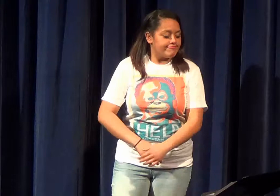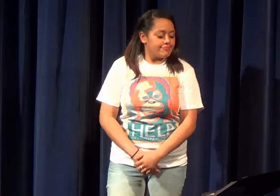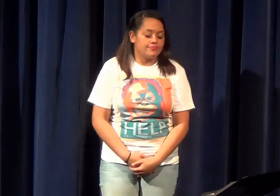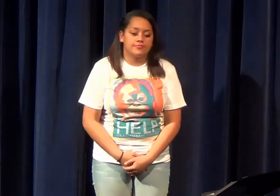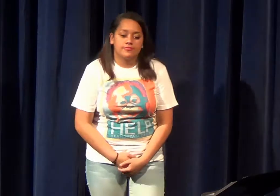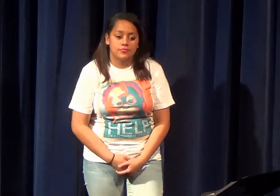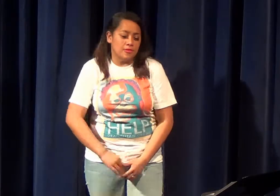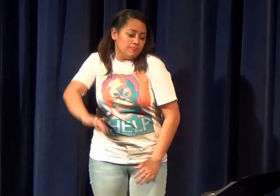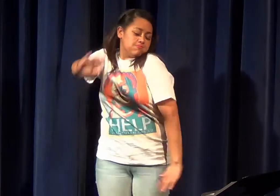Island.